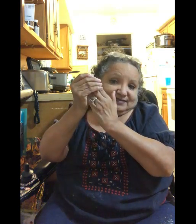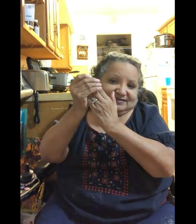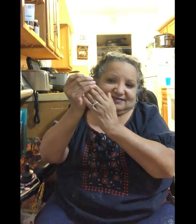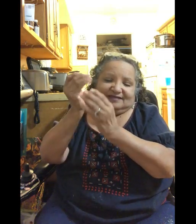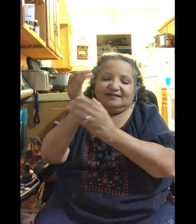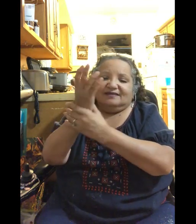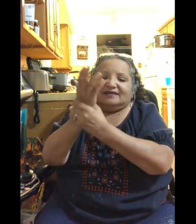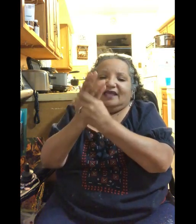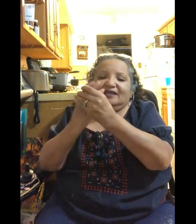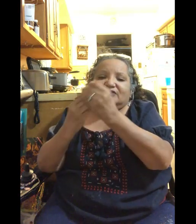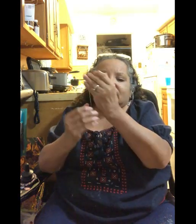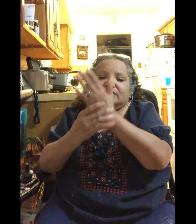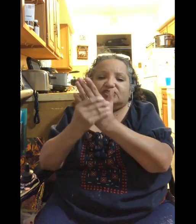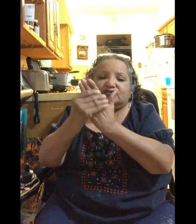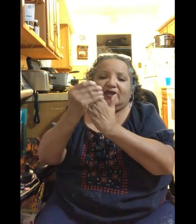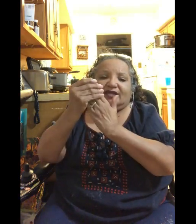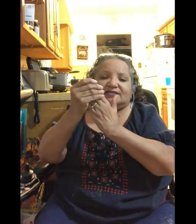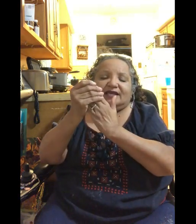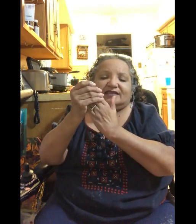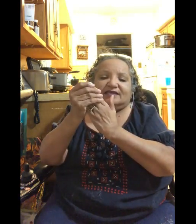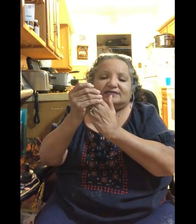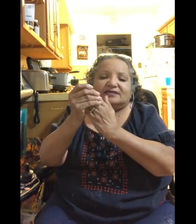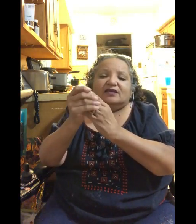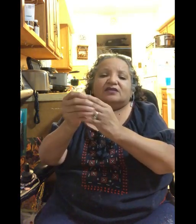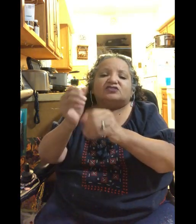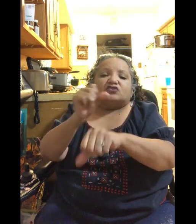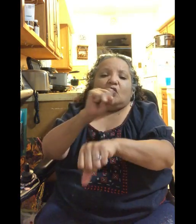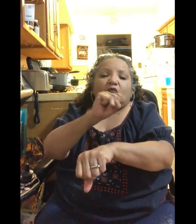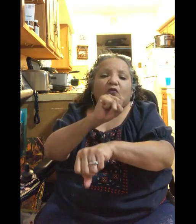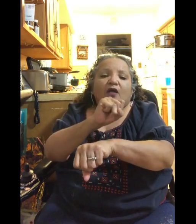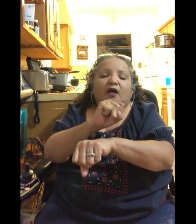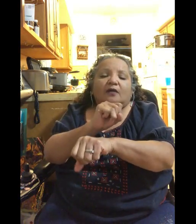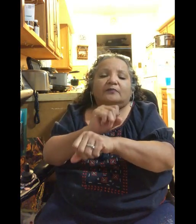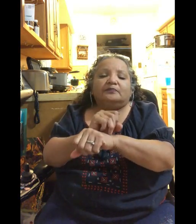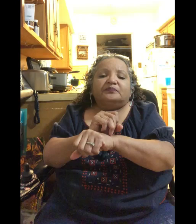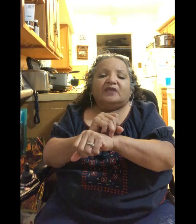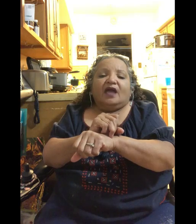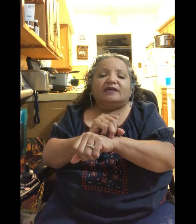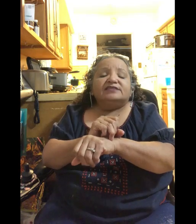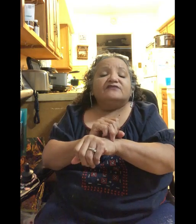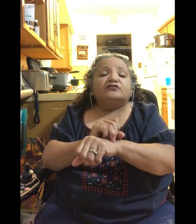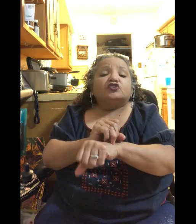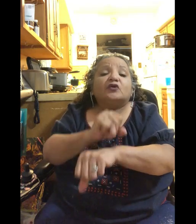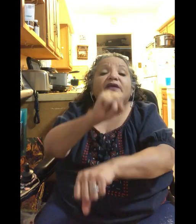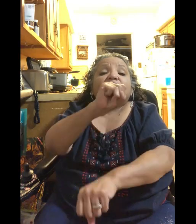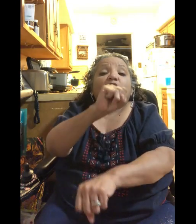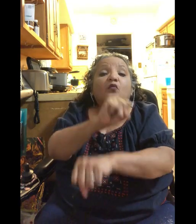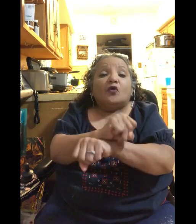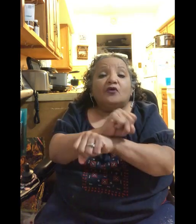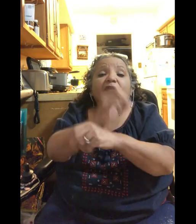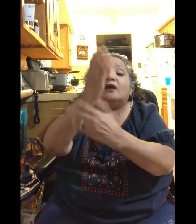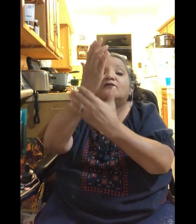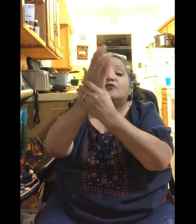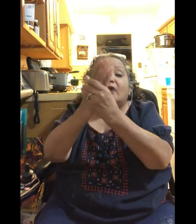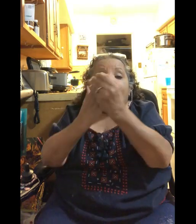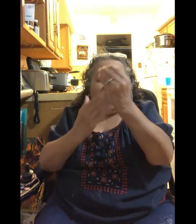hands, okay? You're touching your hands like this. So I sing for joy at the work of your